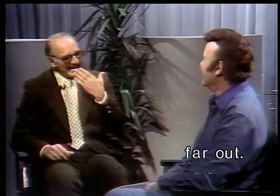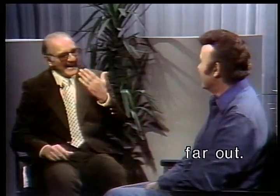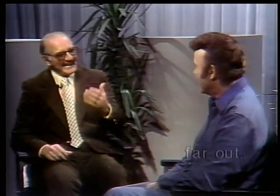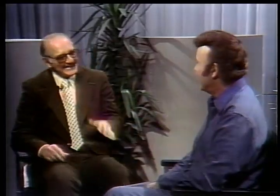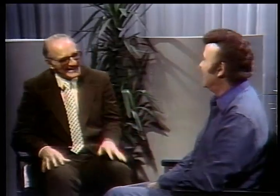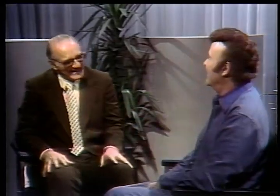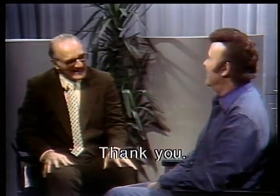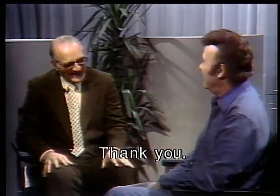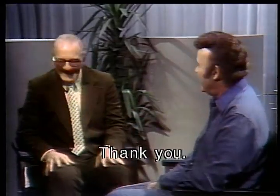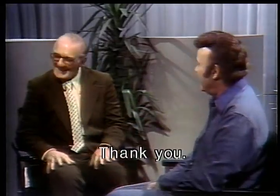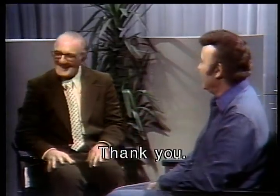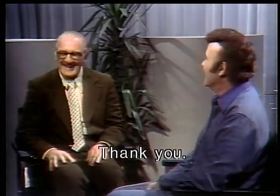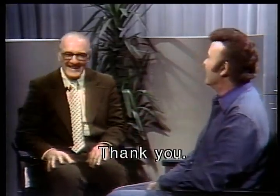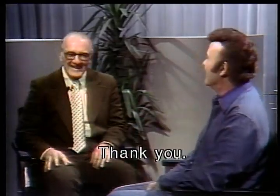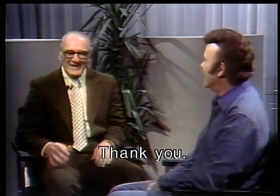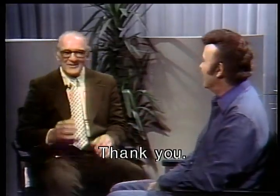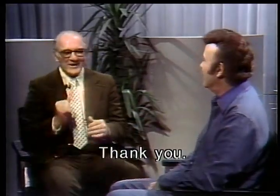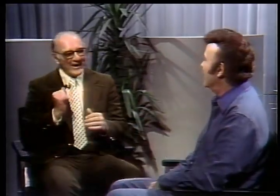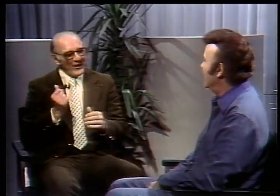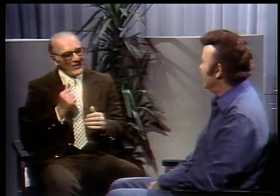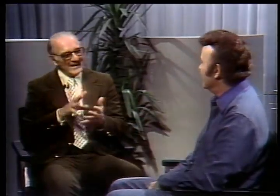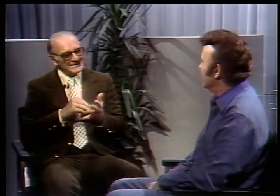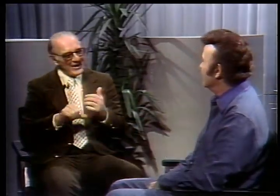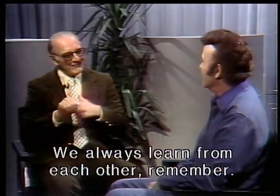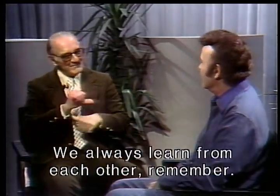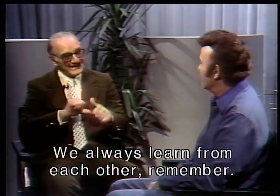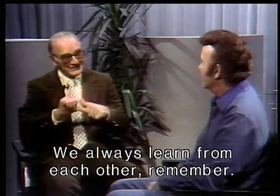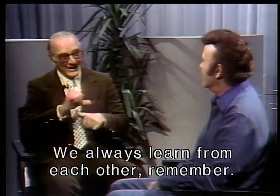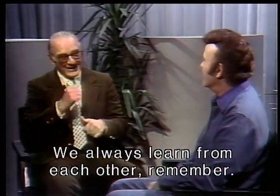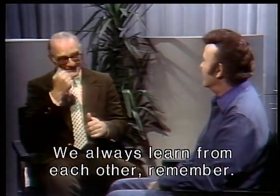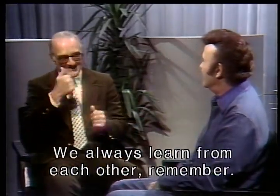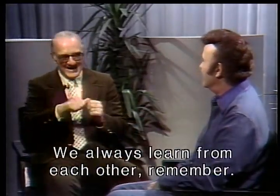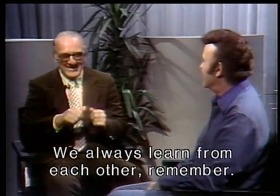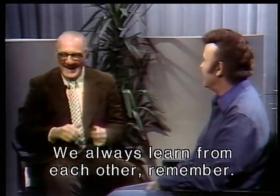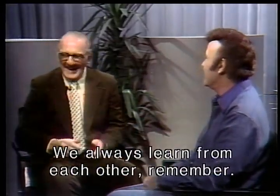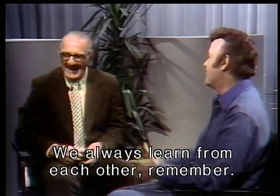Thank you. We always learn from each other, remember.